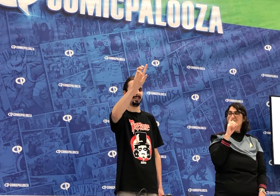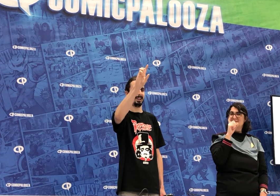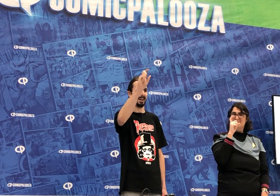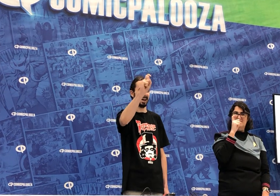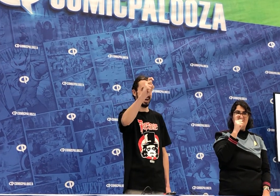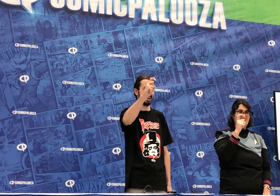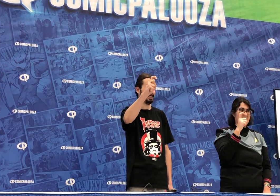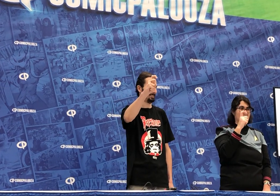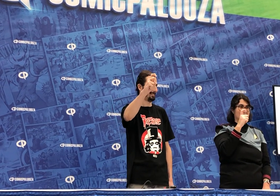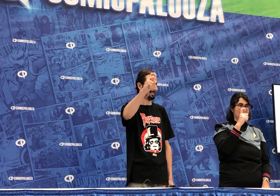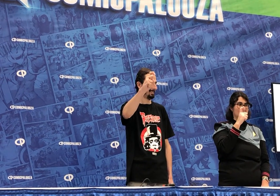X,